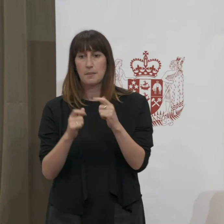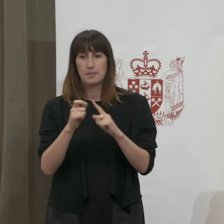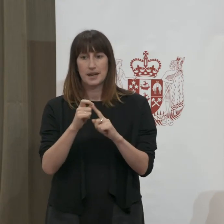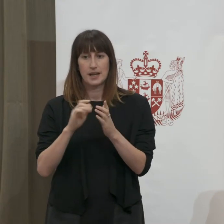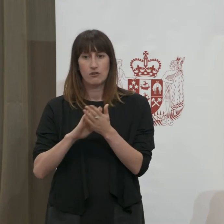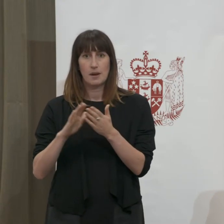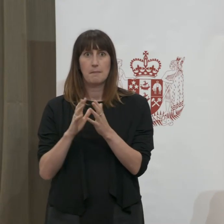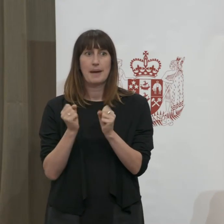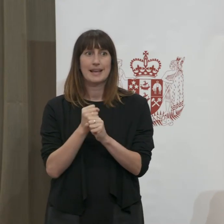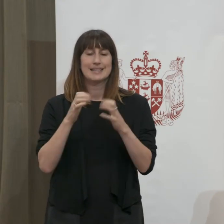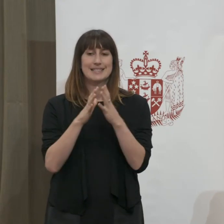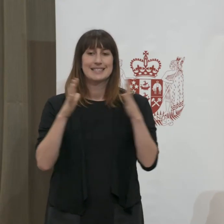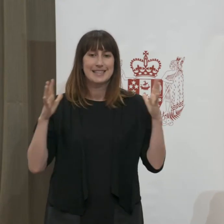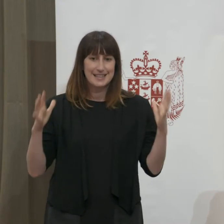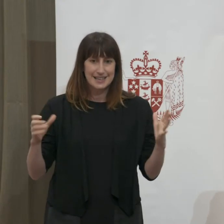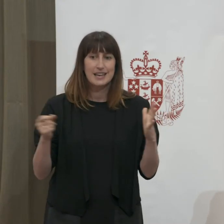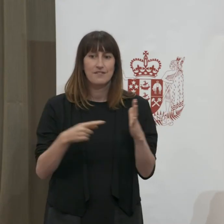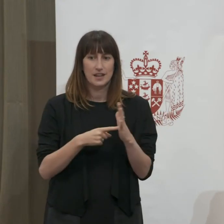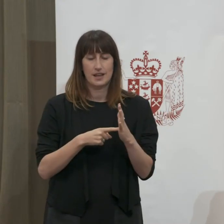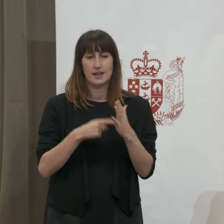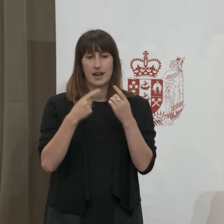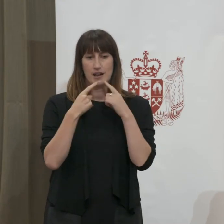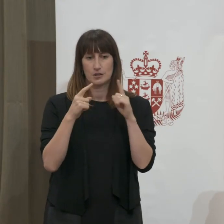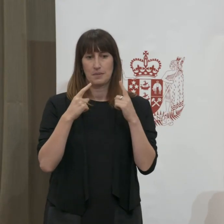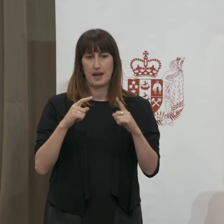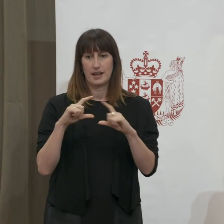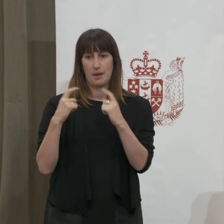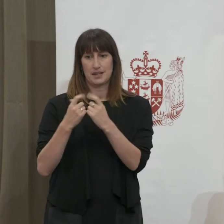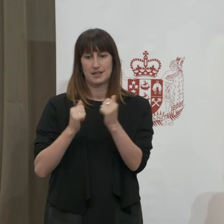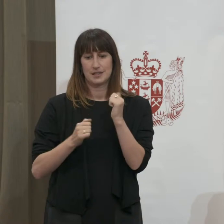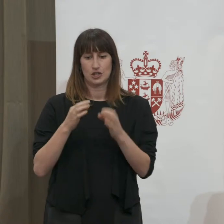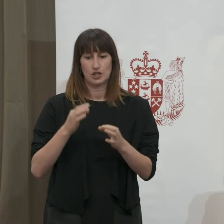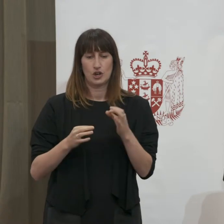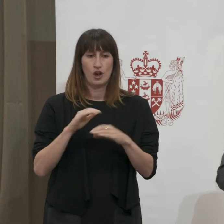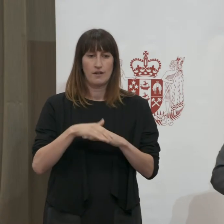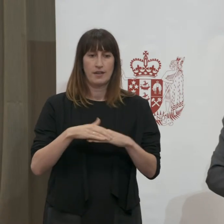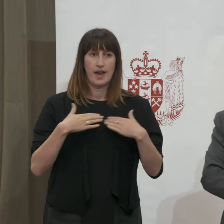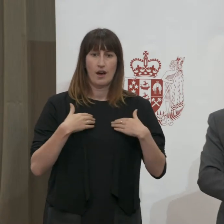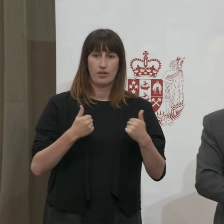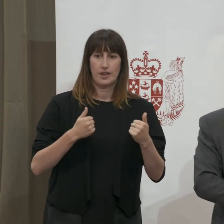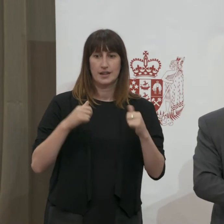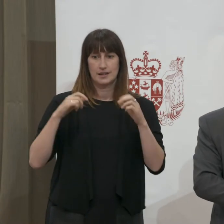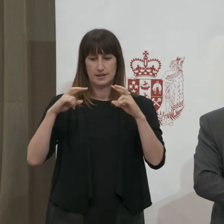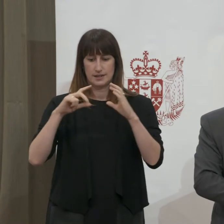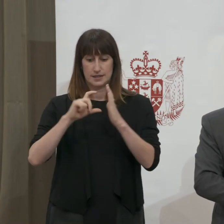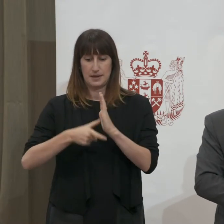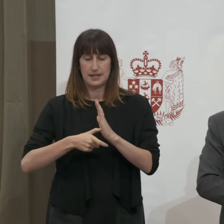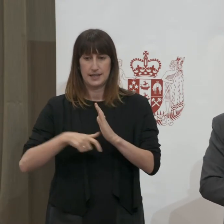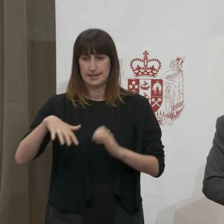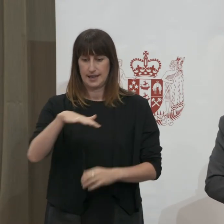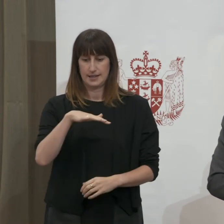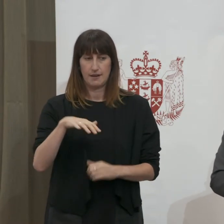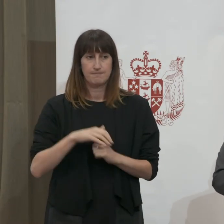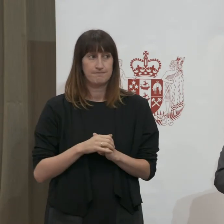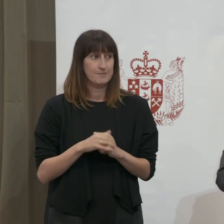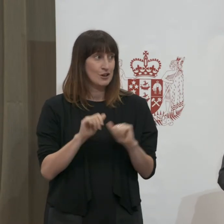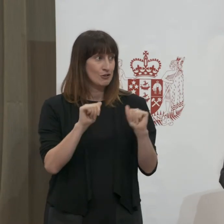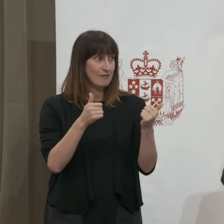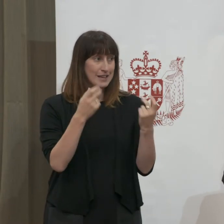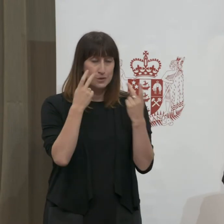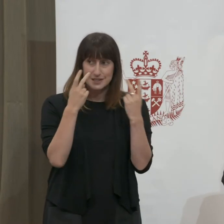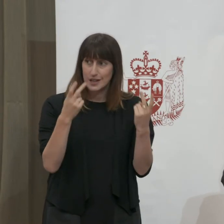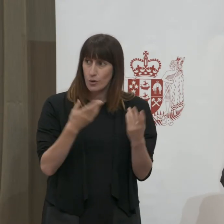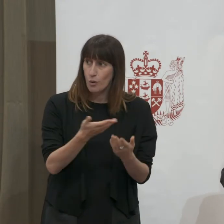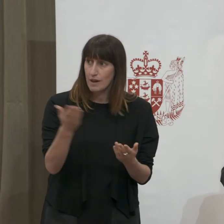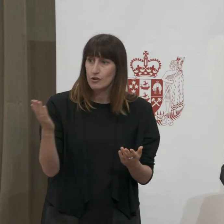significant announcement about Cabinet's decision regarding the health and disability sector. It's great to see you all here today, and thank